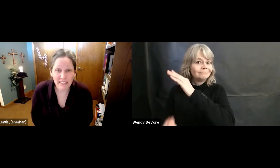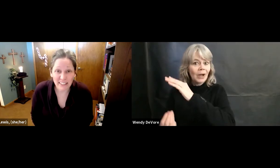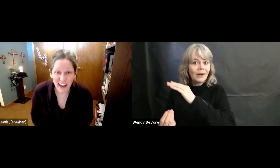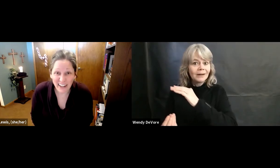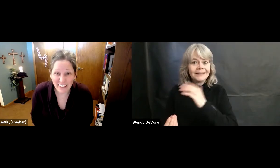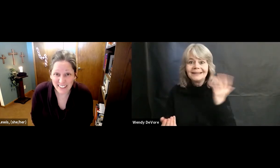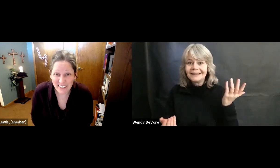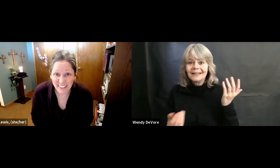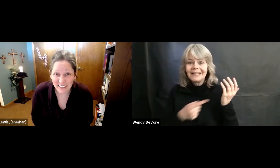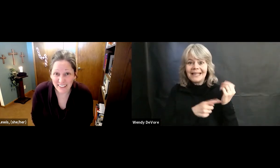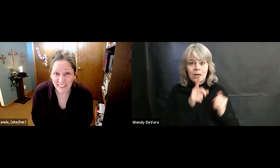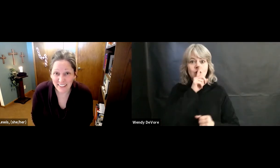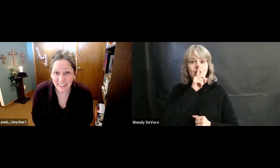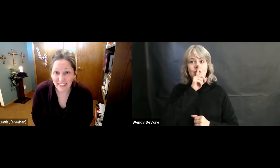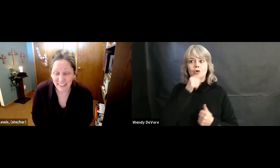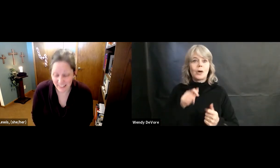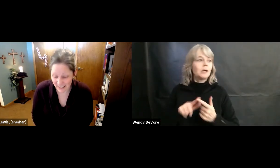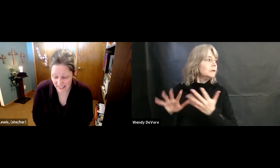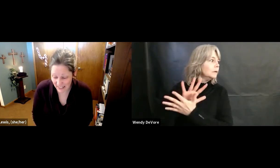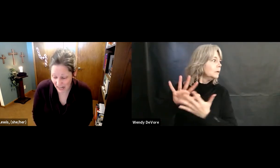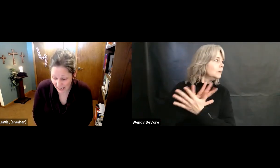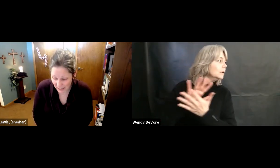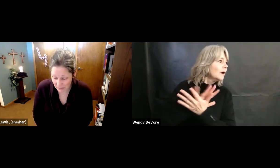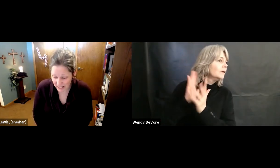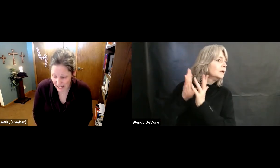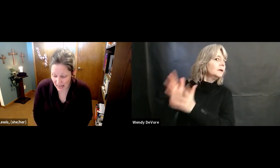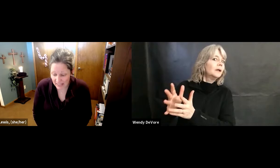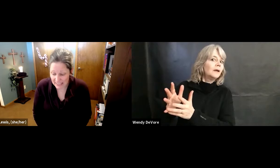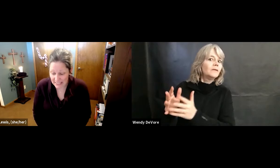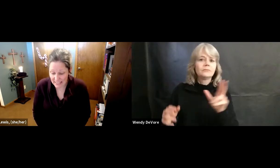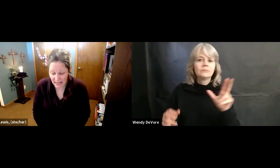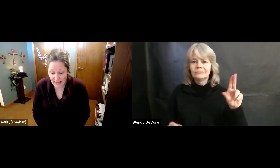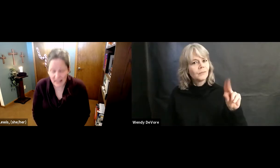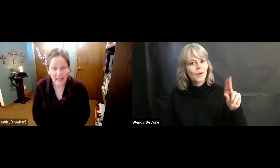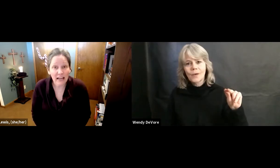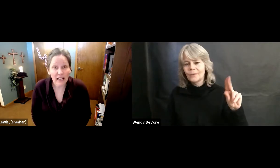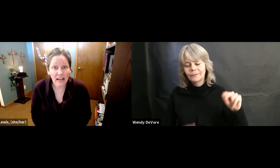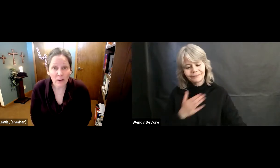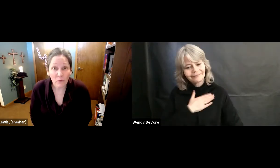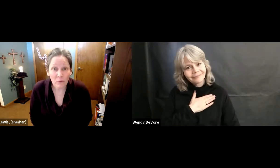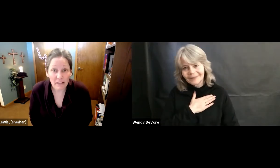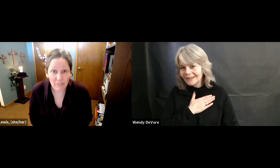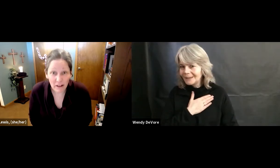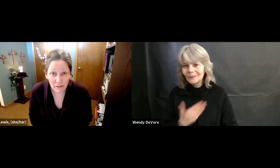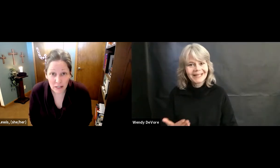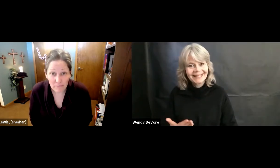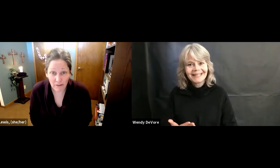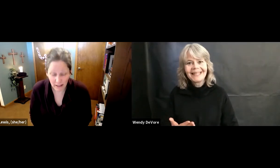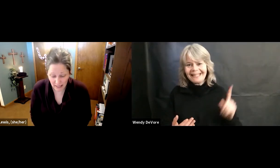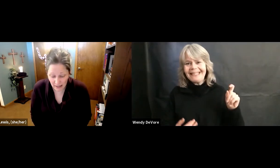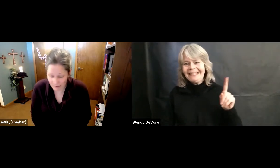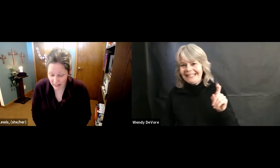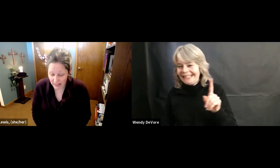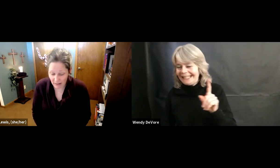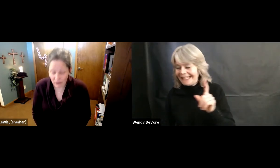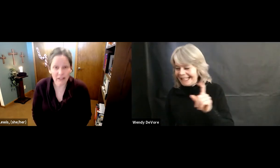but he didn't hide it. He didn't hide the mistake. Instead, when he found the sheep finally,